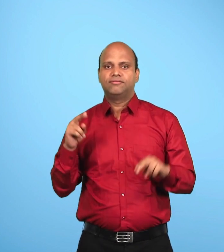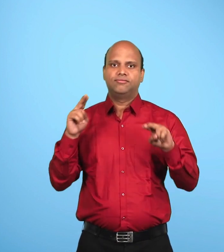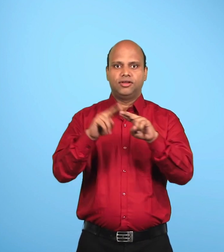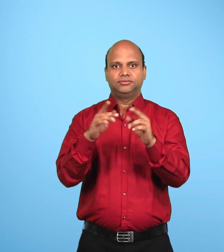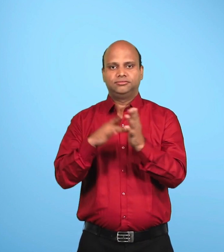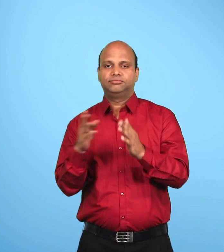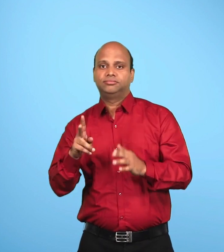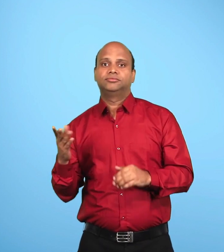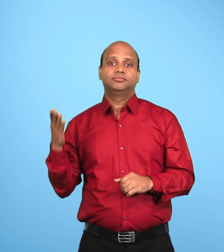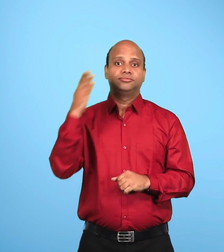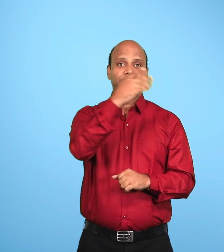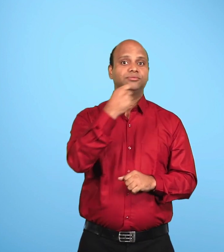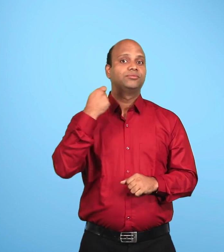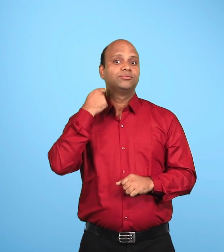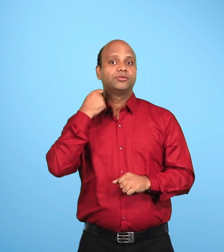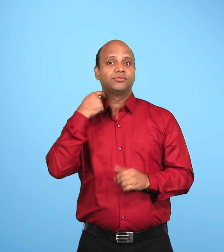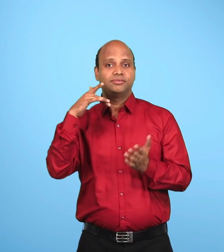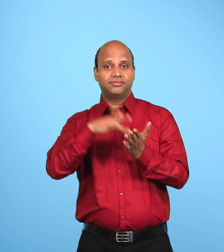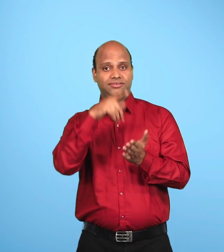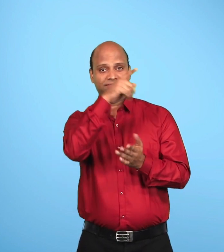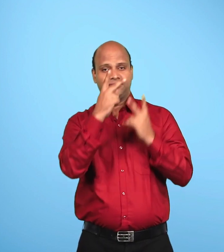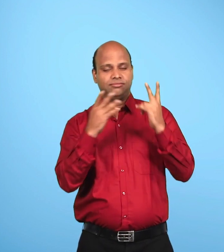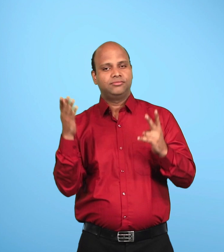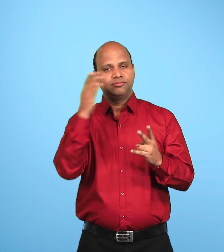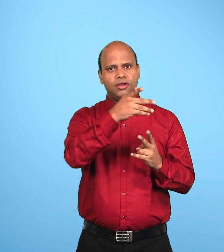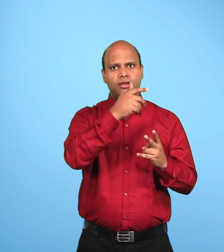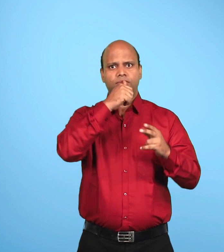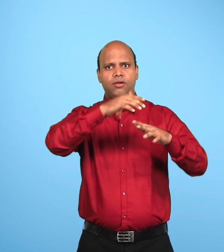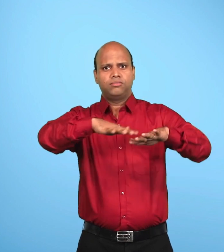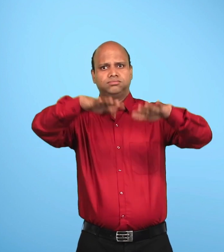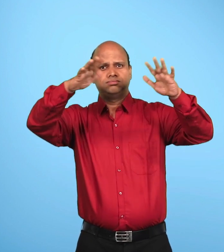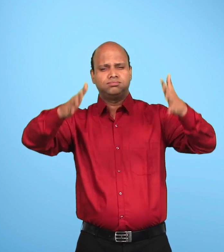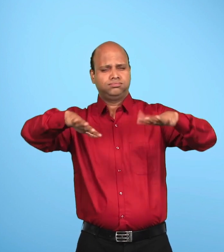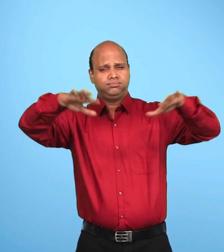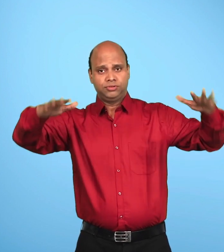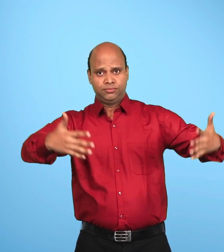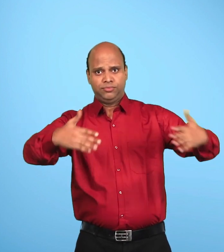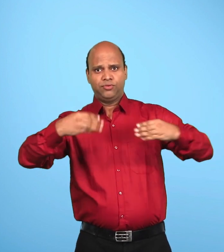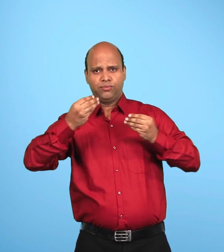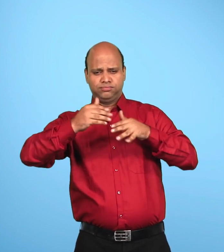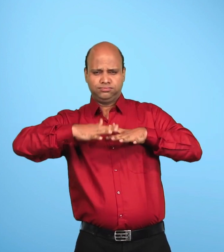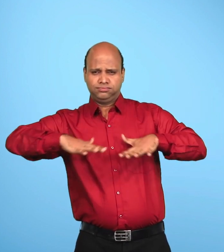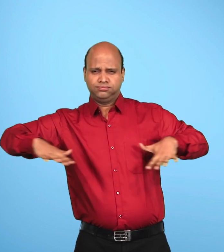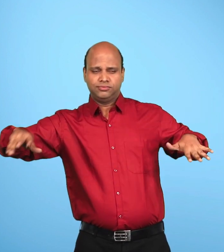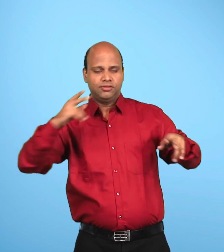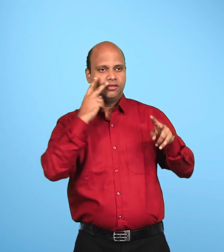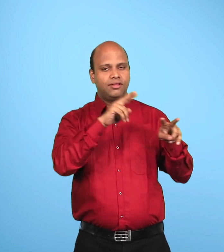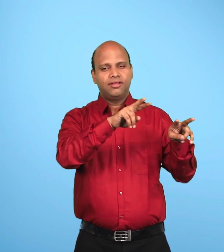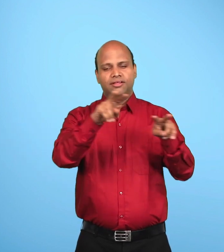Finally, they went on a trip to Puri and visited the sea beach dotted with casuarina